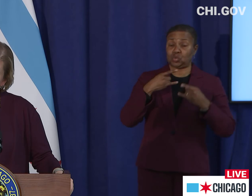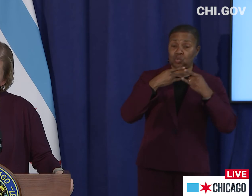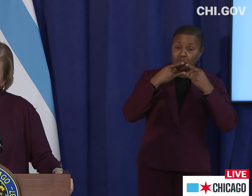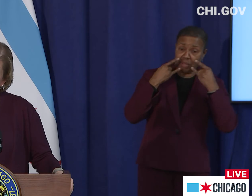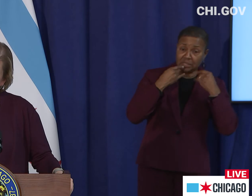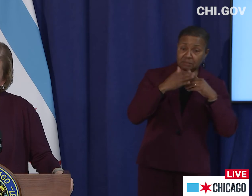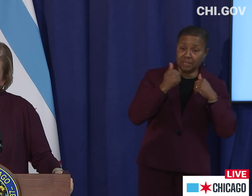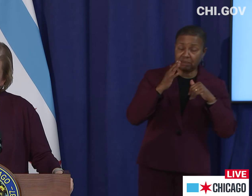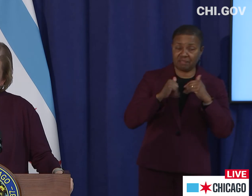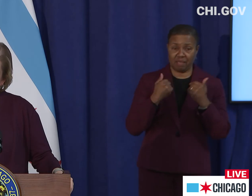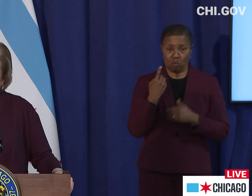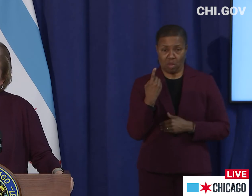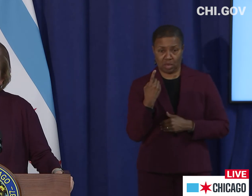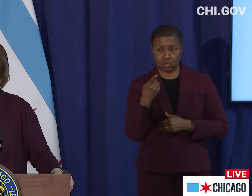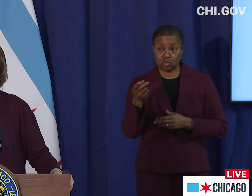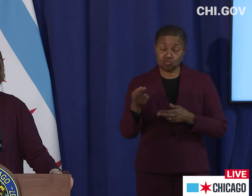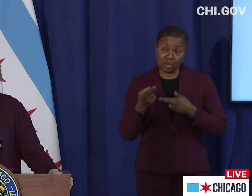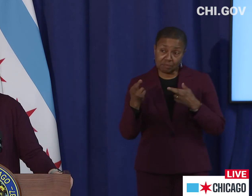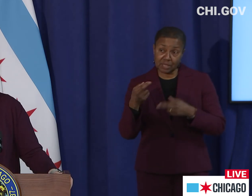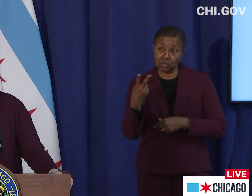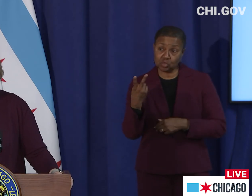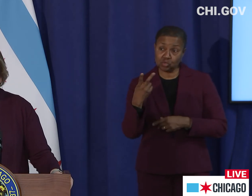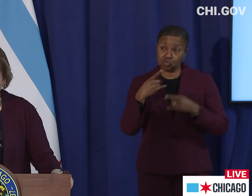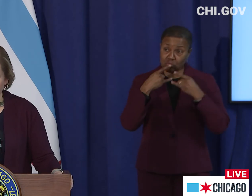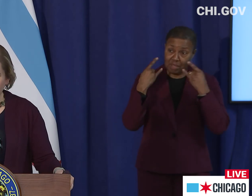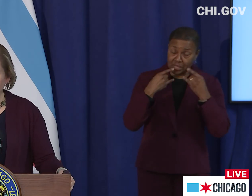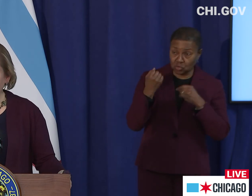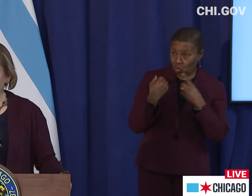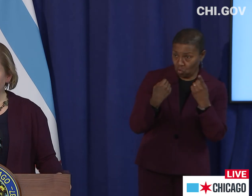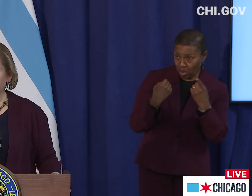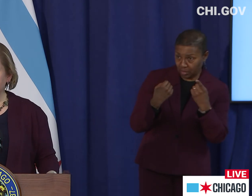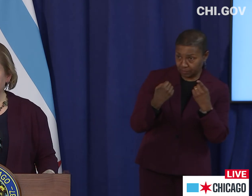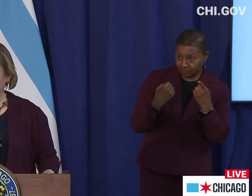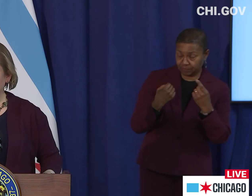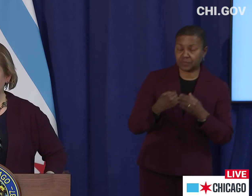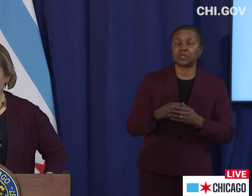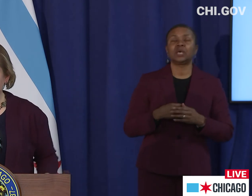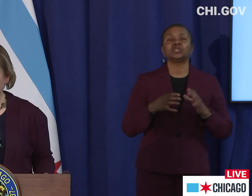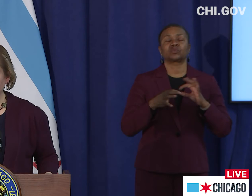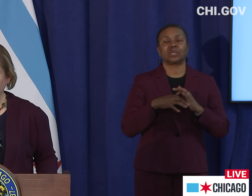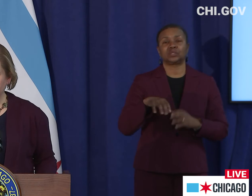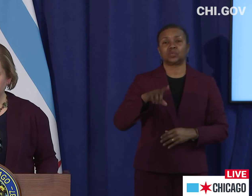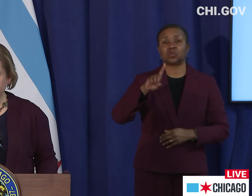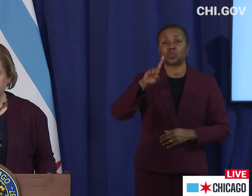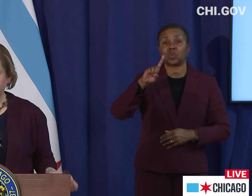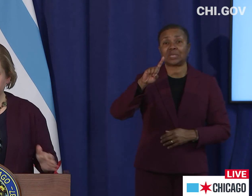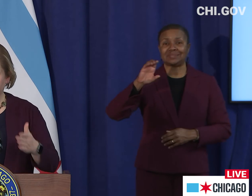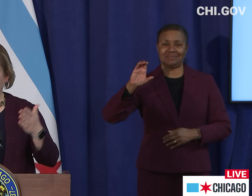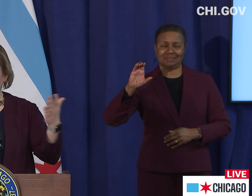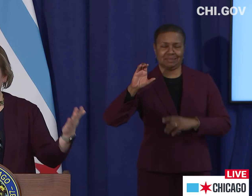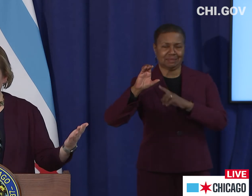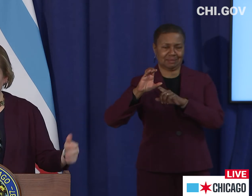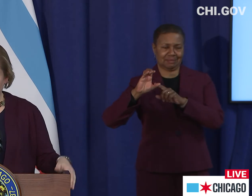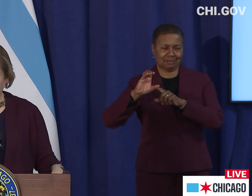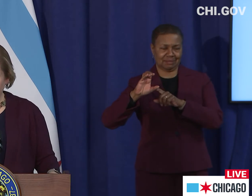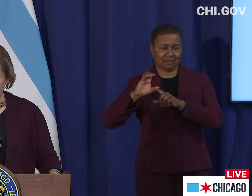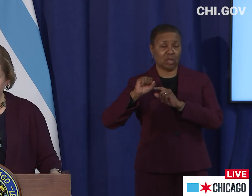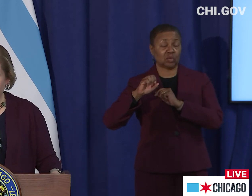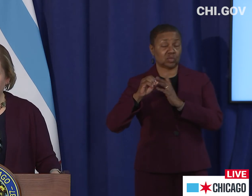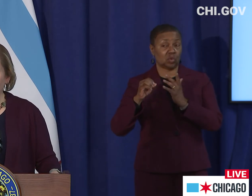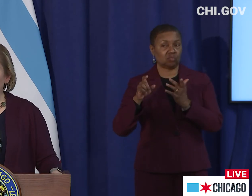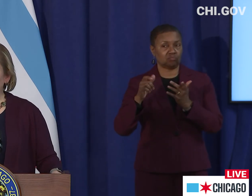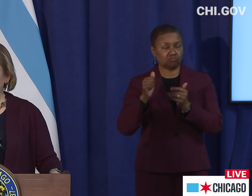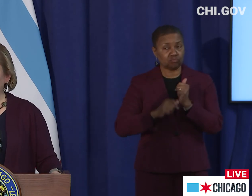Do you recommend people wear 2 masks? Okay, so related to 1C, just so everybody